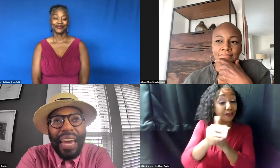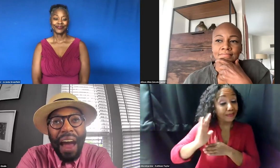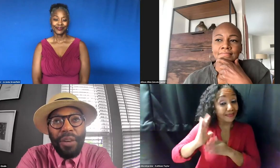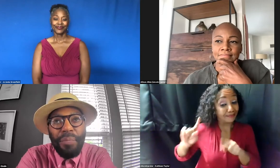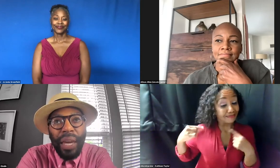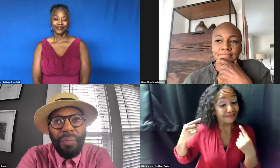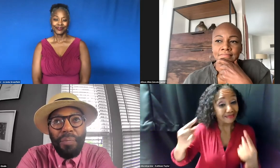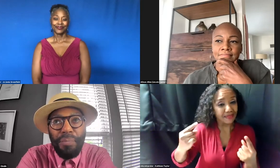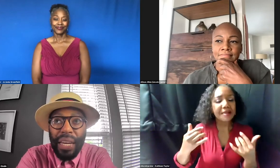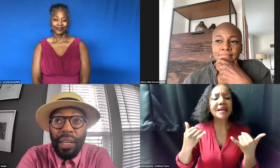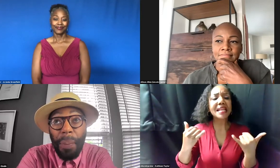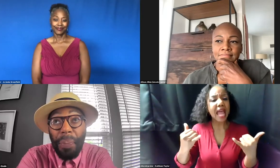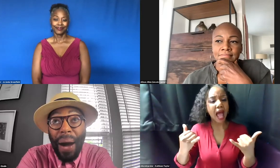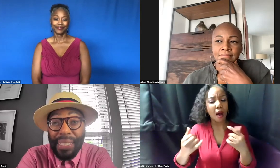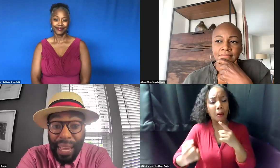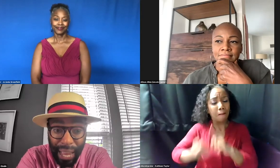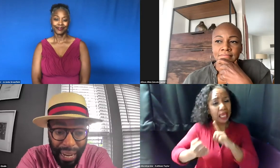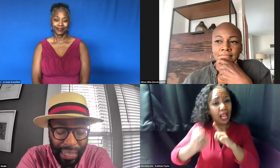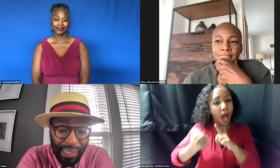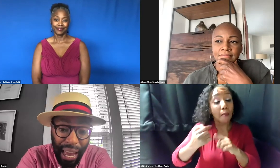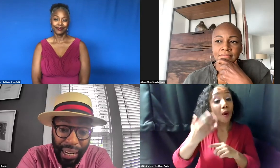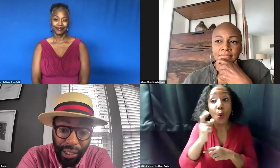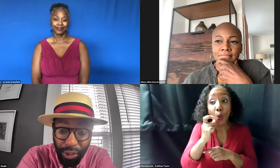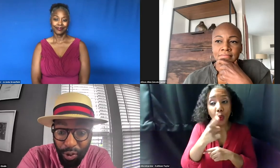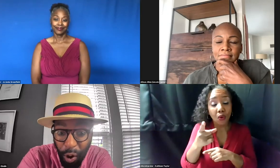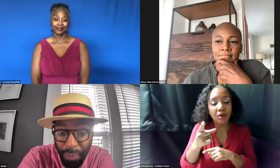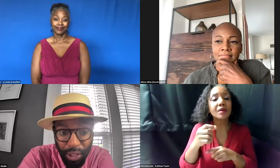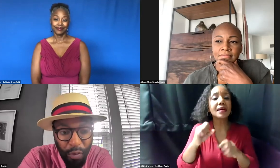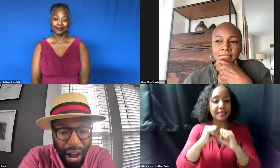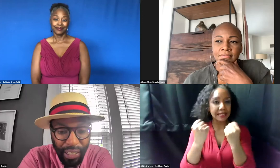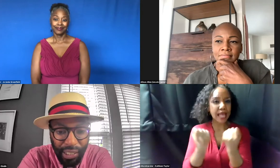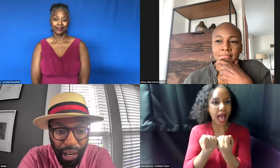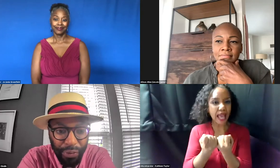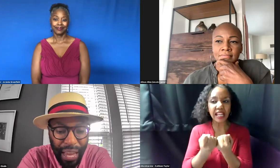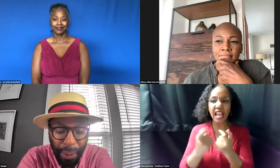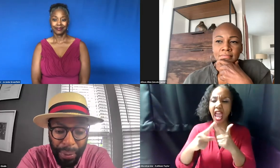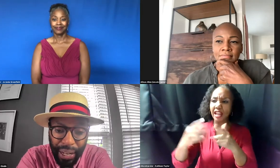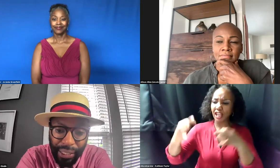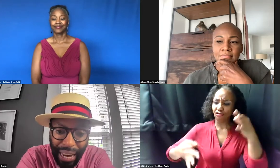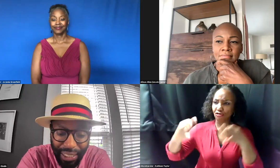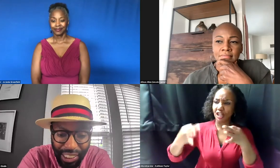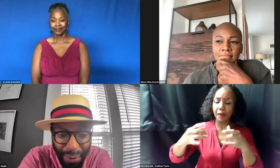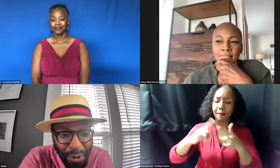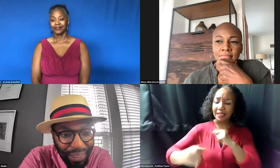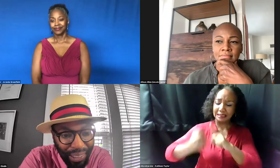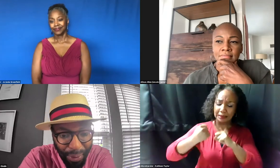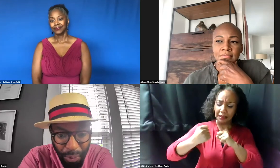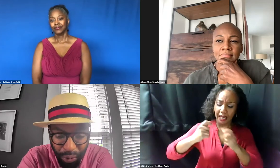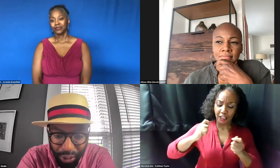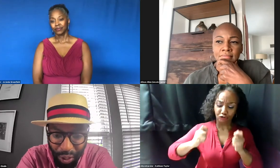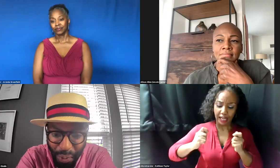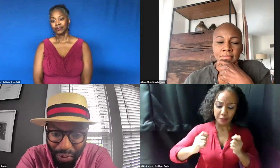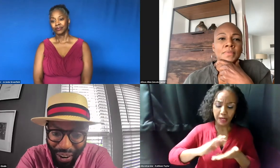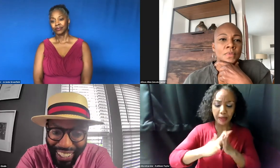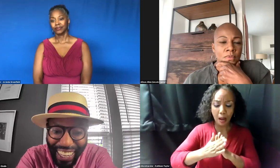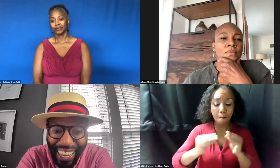And I think after being beaten up by society and society's norms, you find yourself that the beatings actually shape you into something more